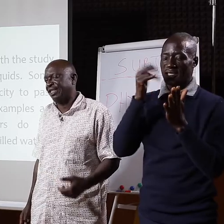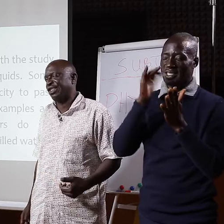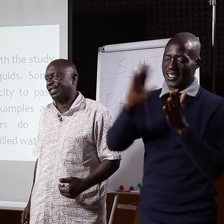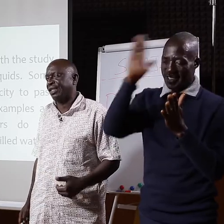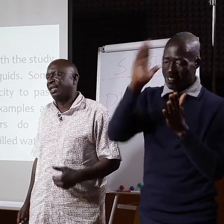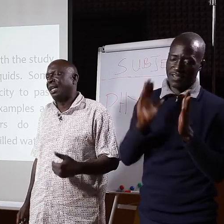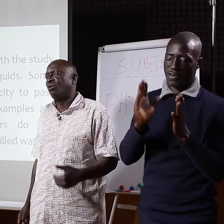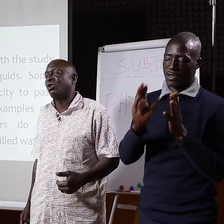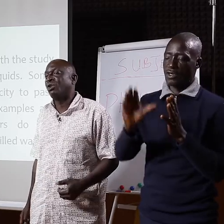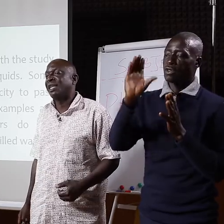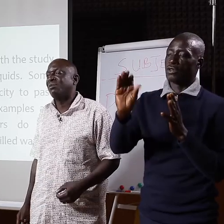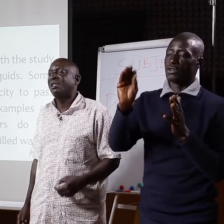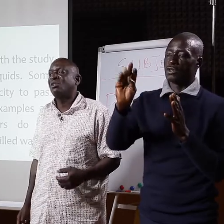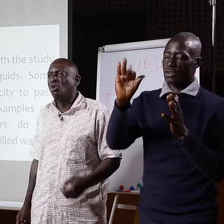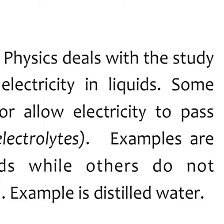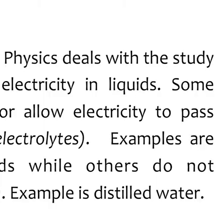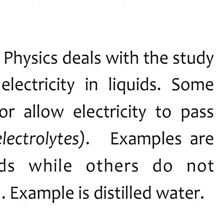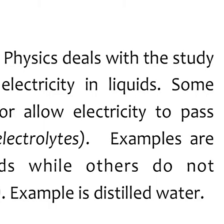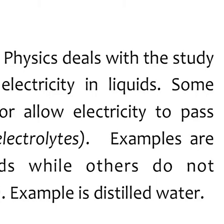conduct electricity, and we call them